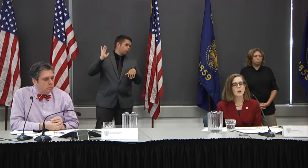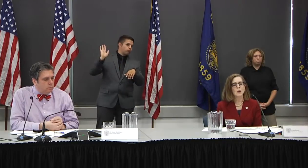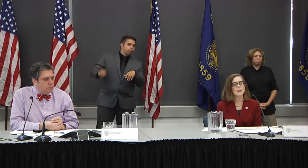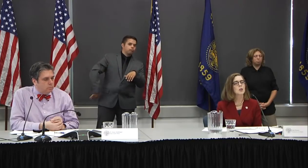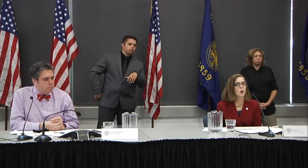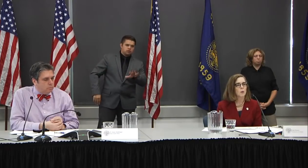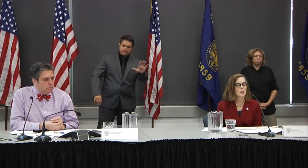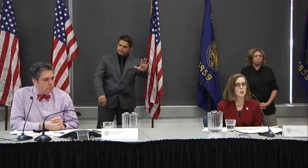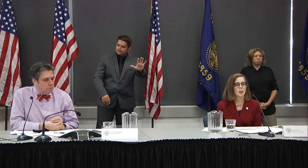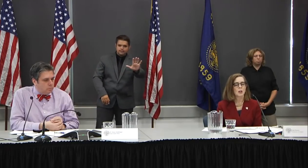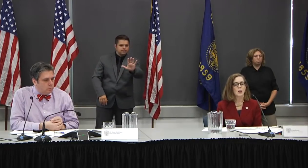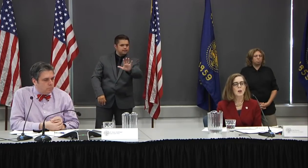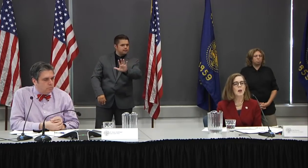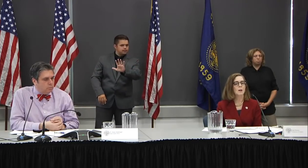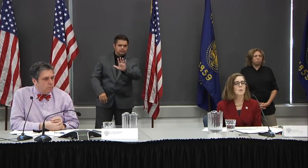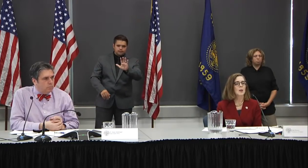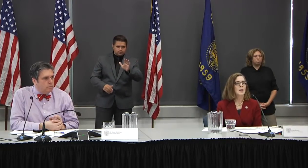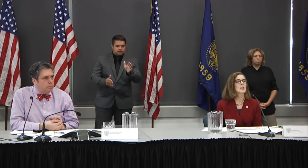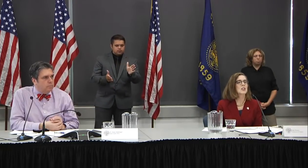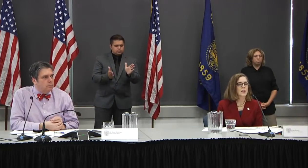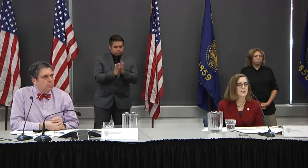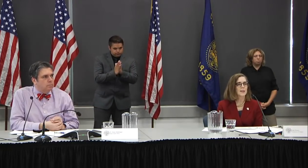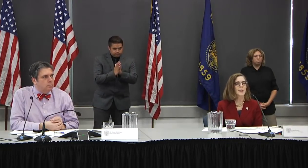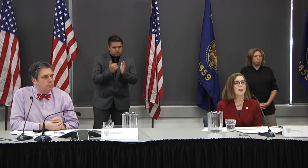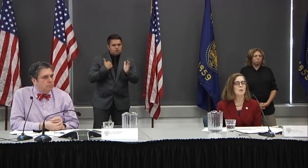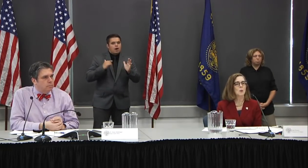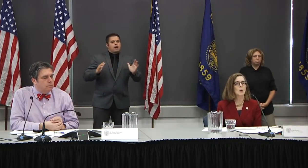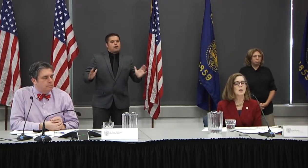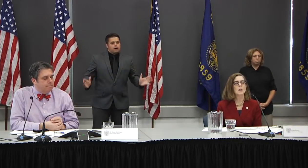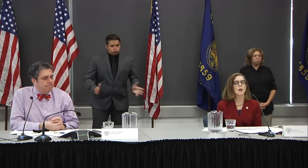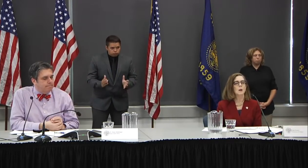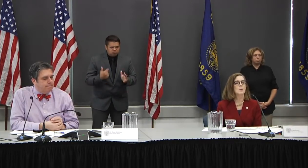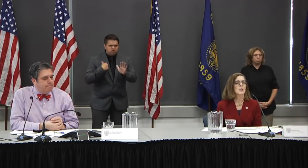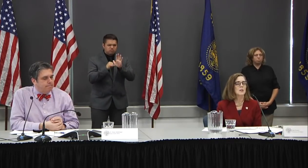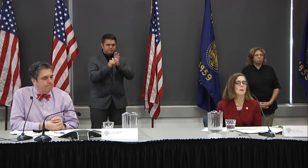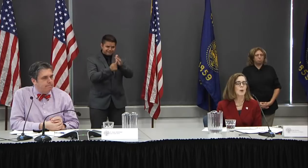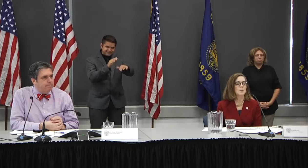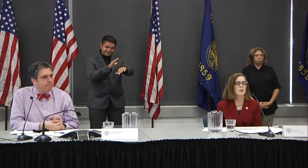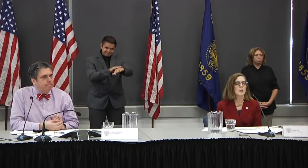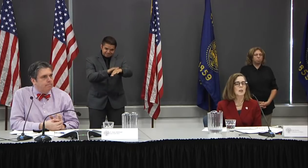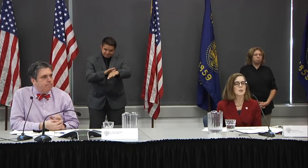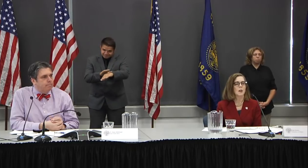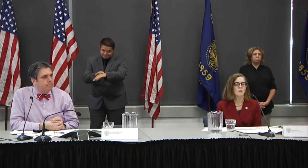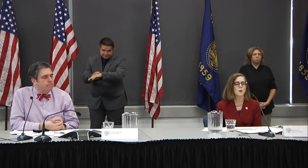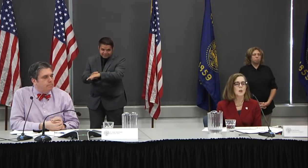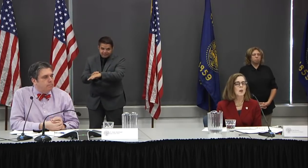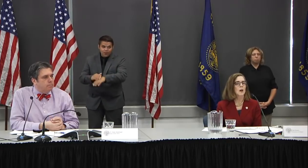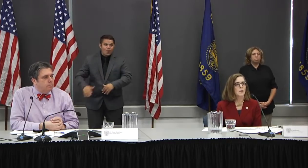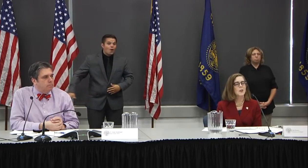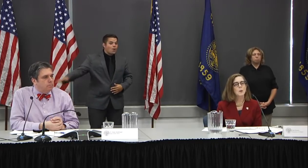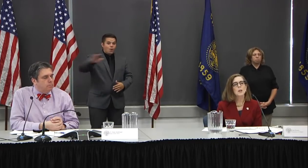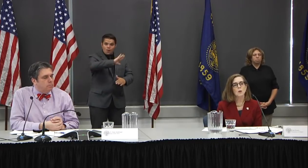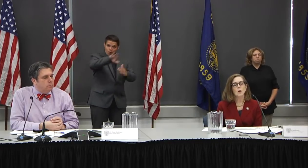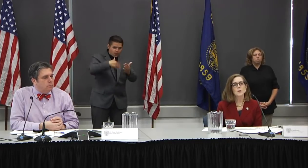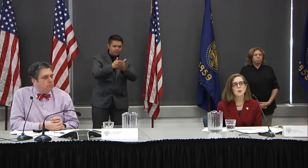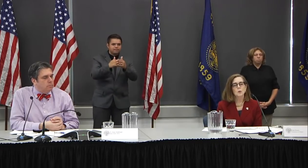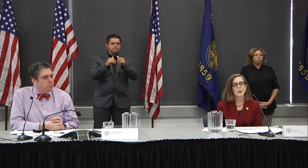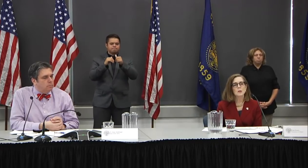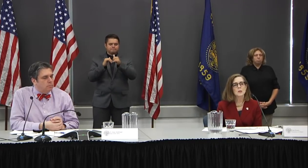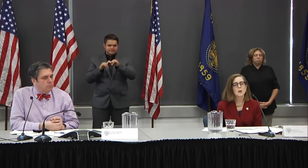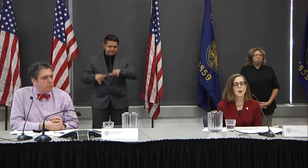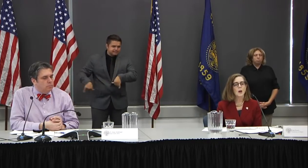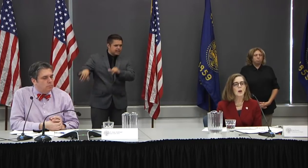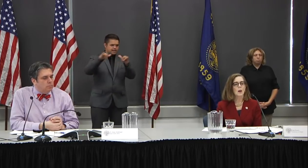I'm encouraging, I'm incenting everyone to step up to the next level. I think we can all